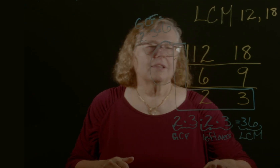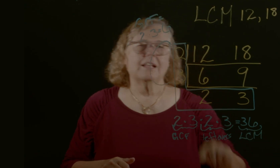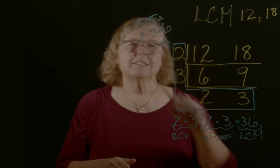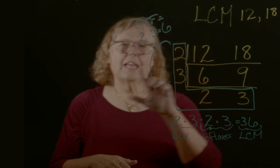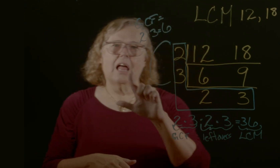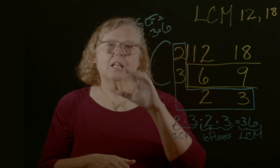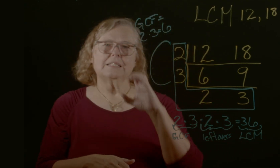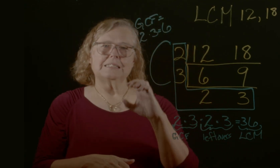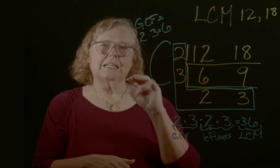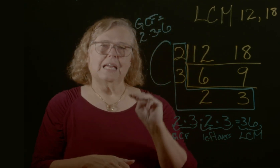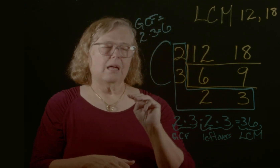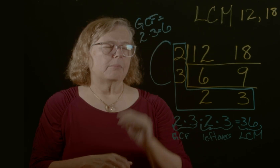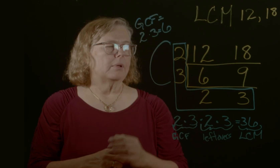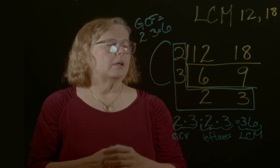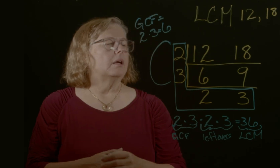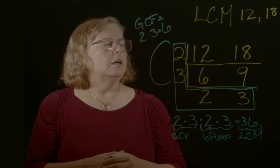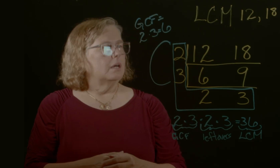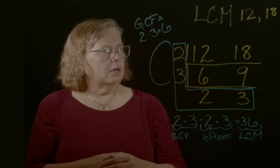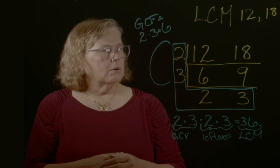The LCM is 36.